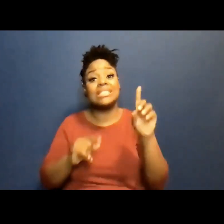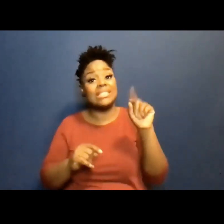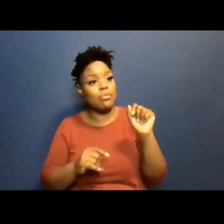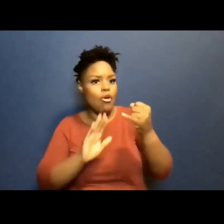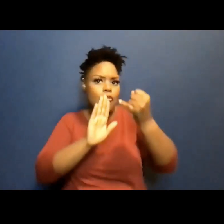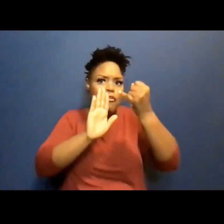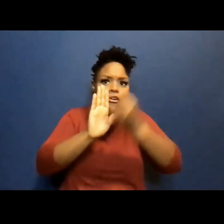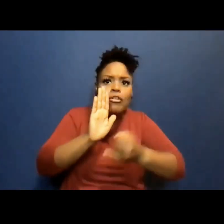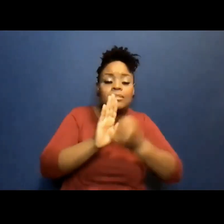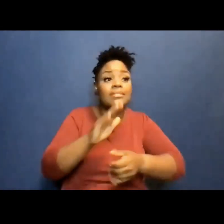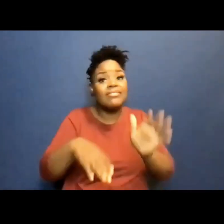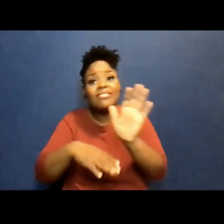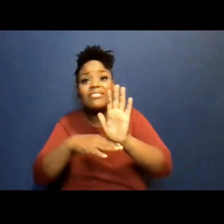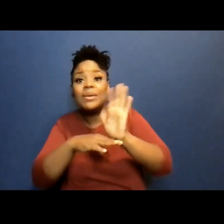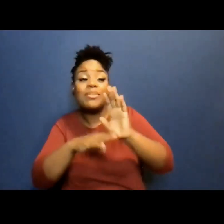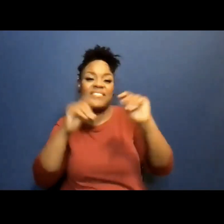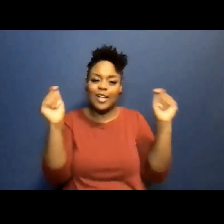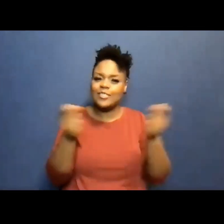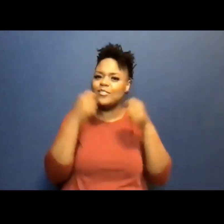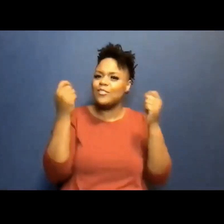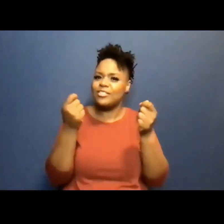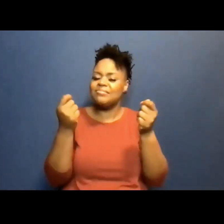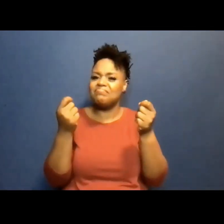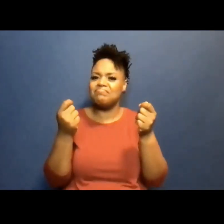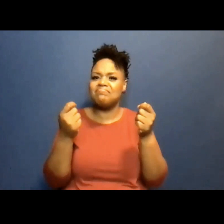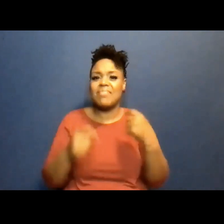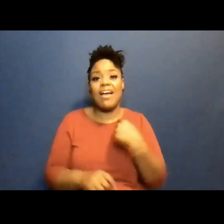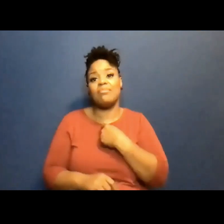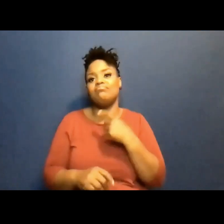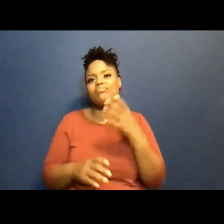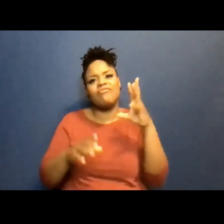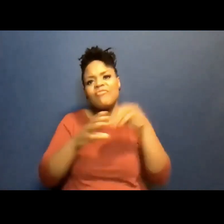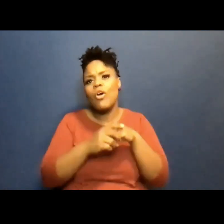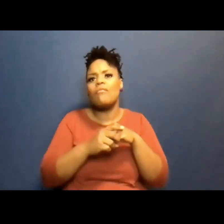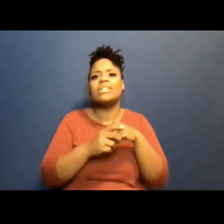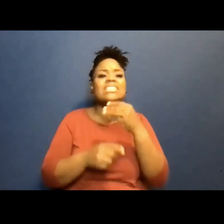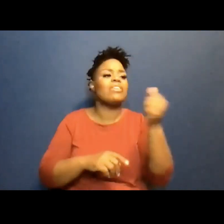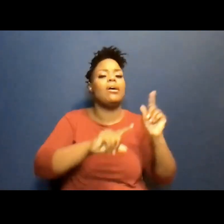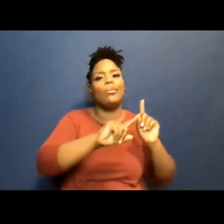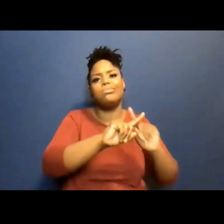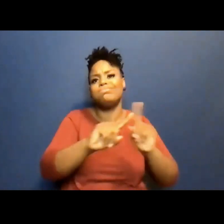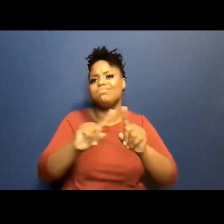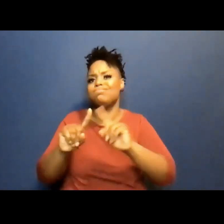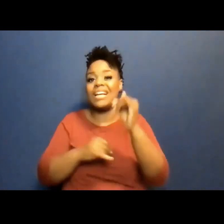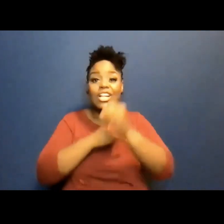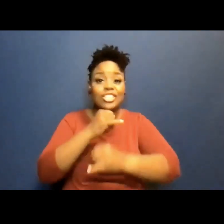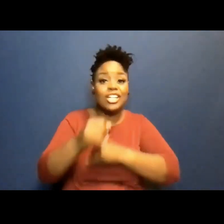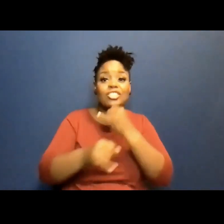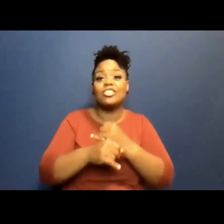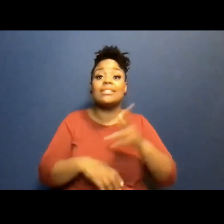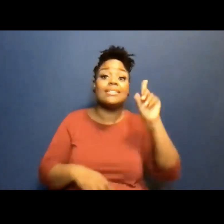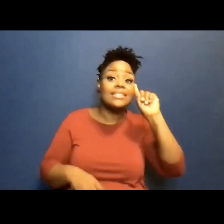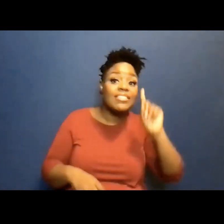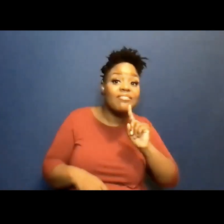of several major international deaf and disability arts festivals. So that's my main sort of interest, work I've